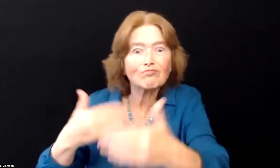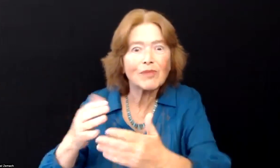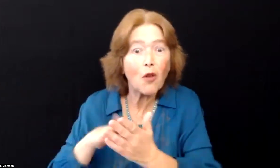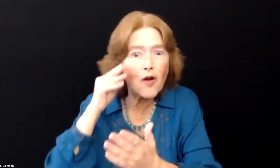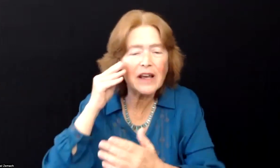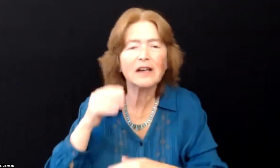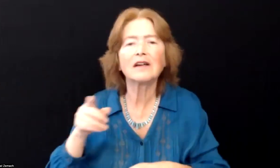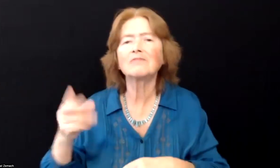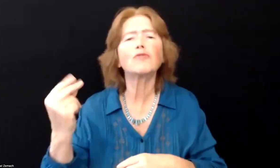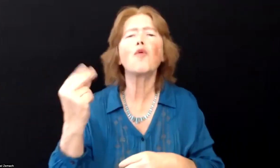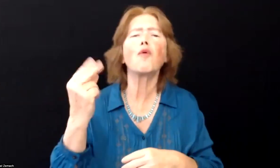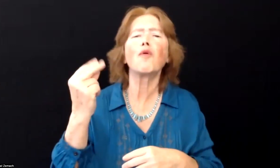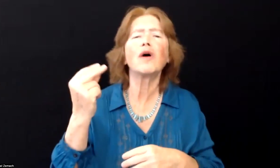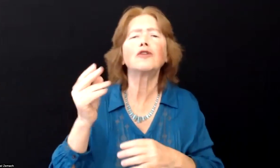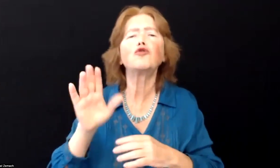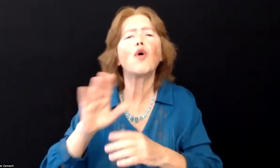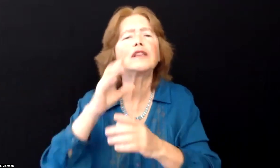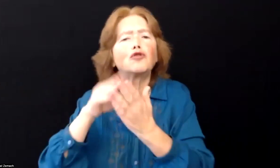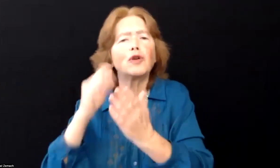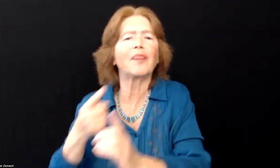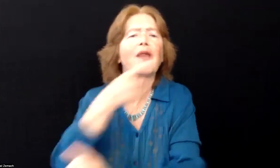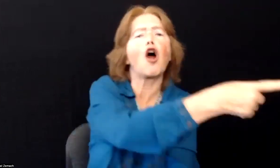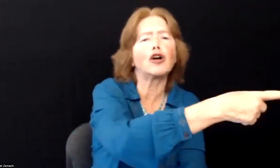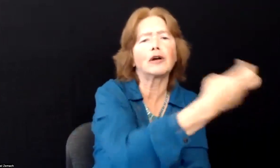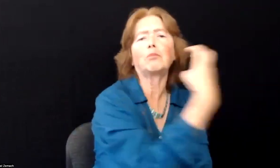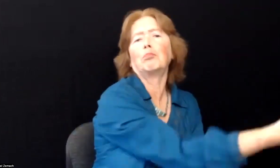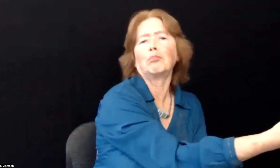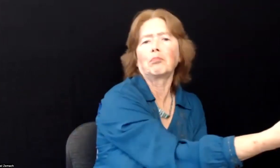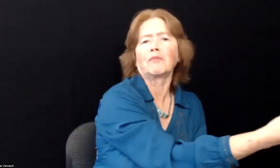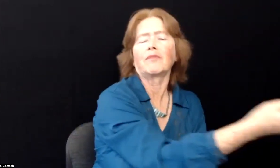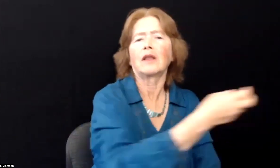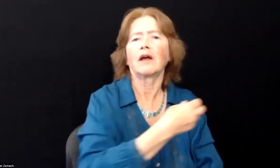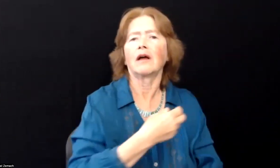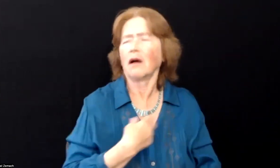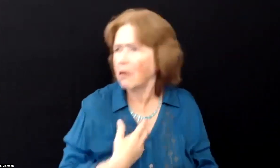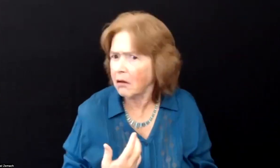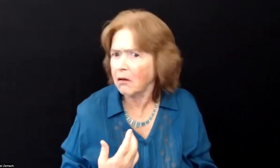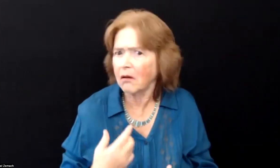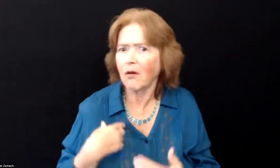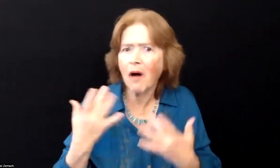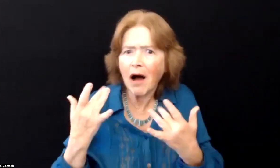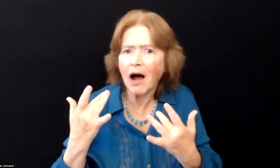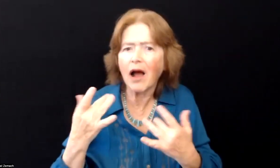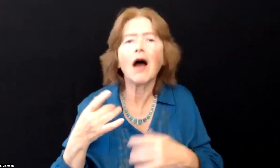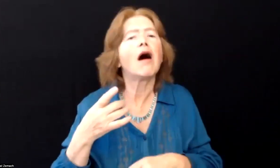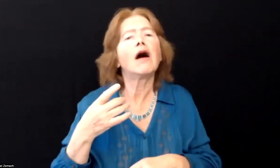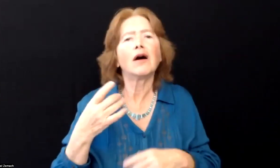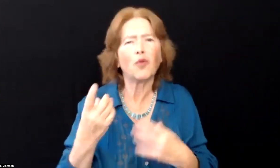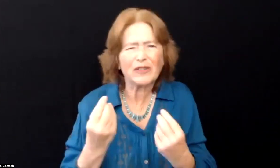"Oh, is she in that group?" "Oh no, your student's over here by herself in the other side of the room." I said, "What is she